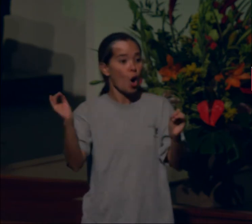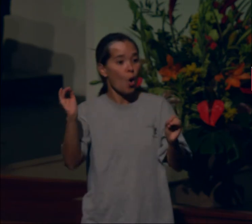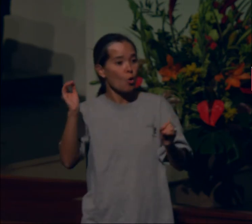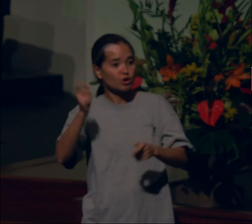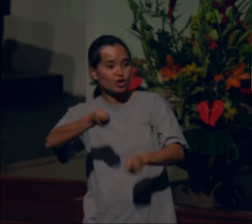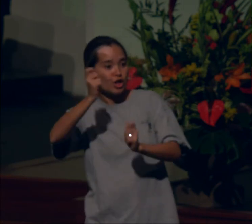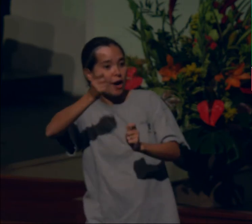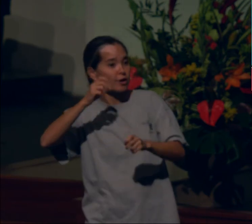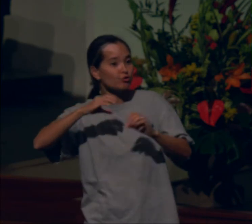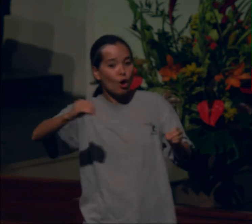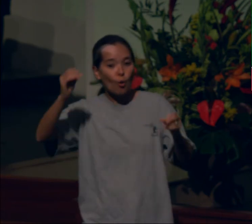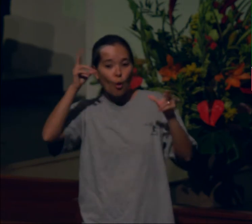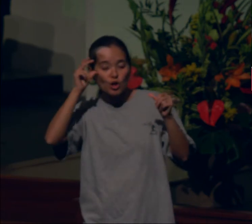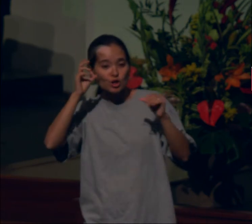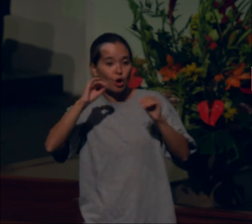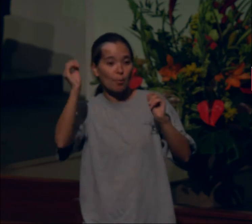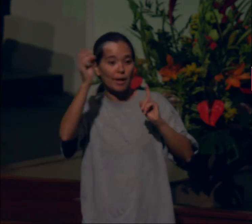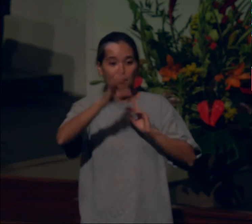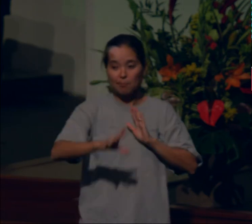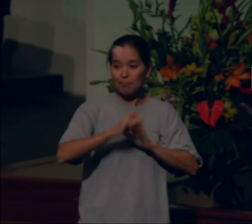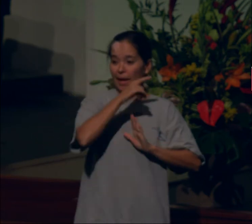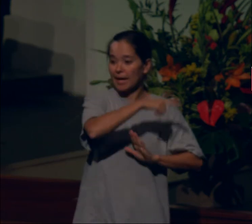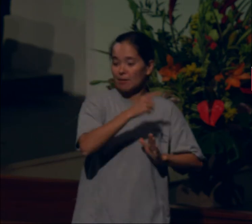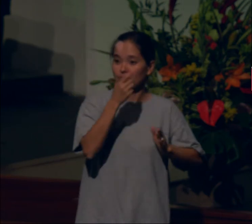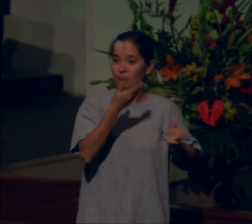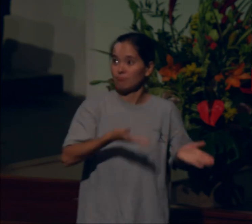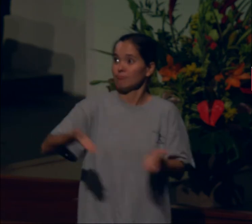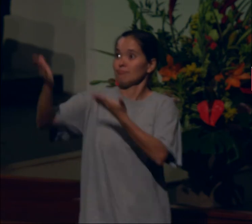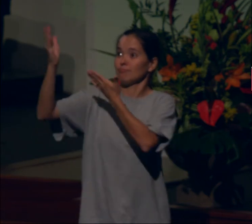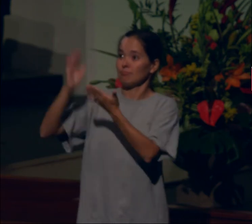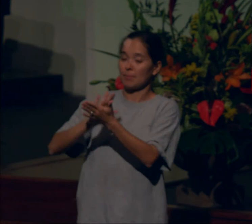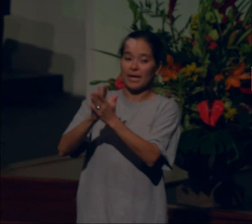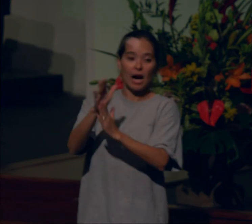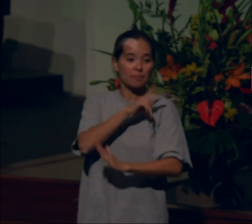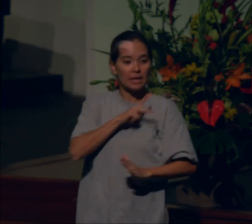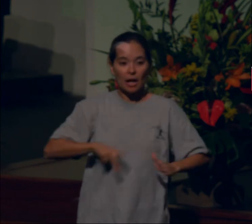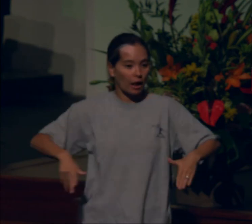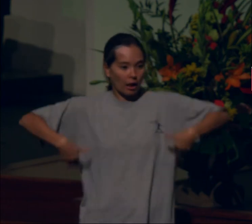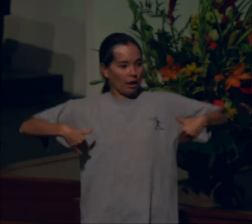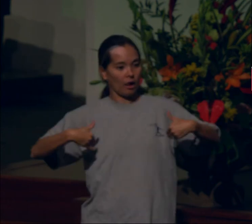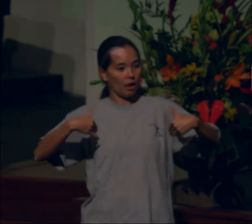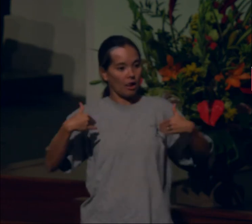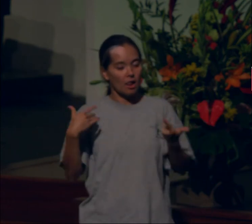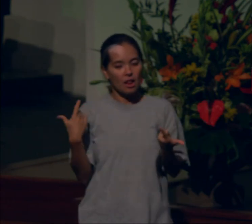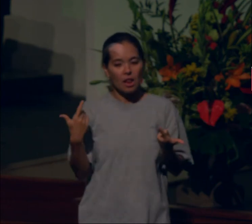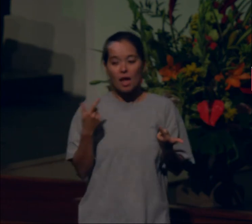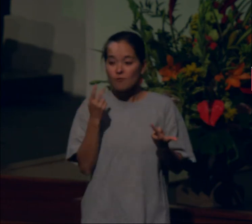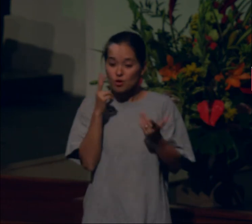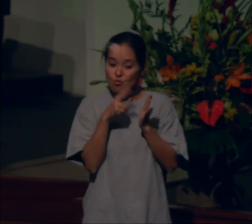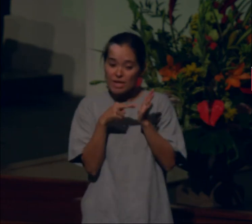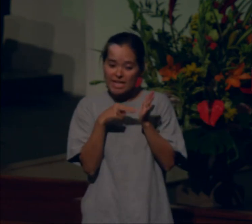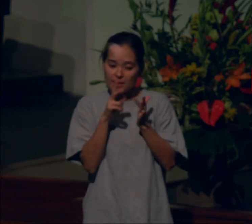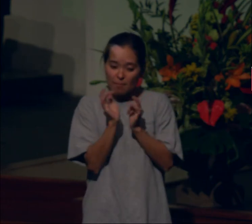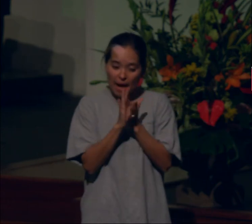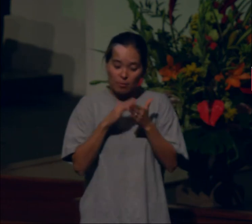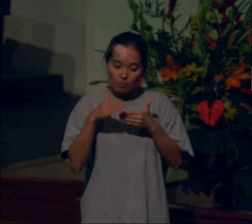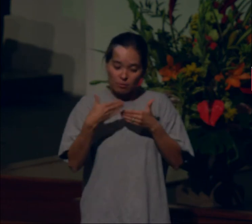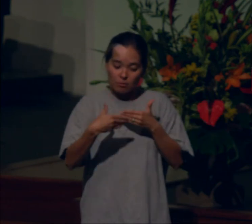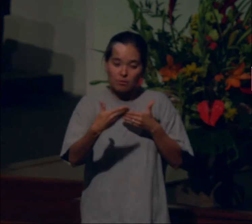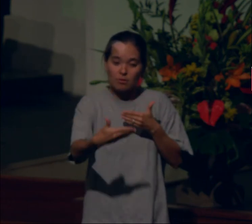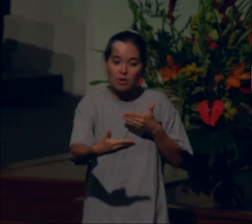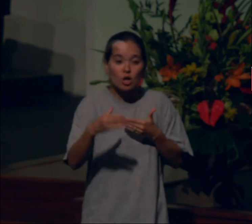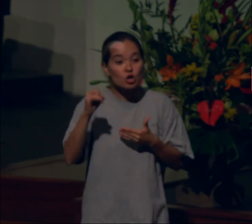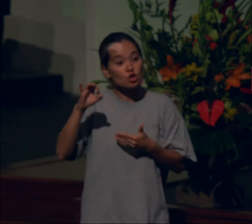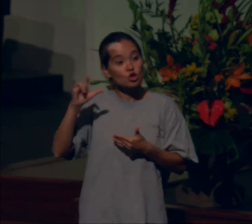no caravan, no buglers, nobody taken into the throne room. In fact, it doesn't take you long. You read much farther and you'll find out that